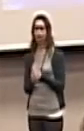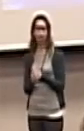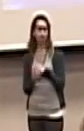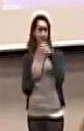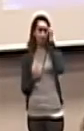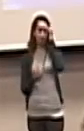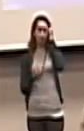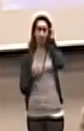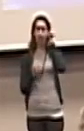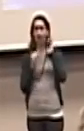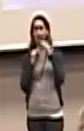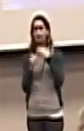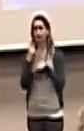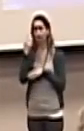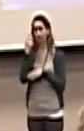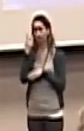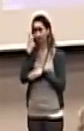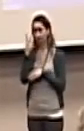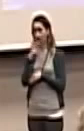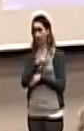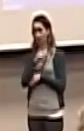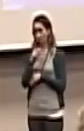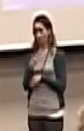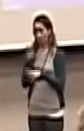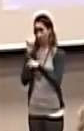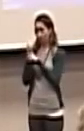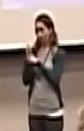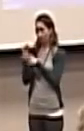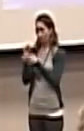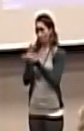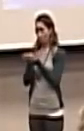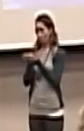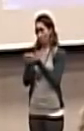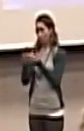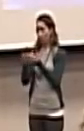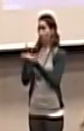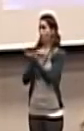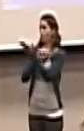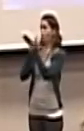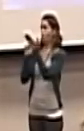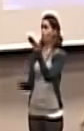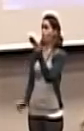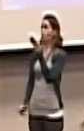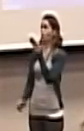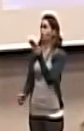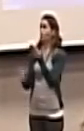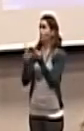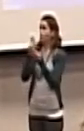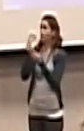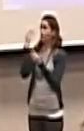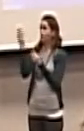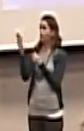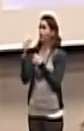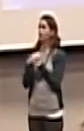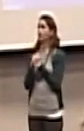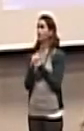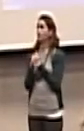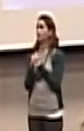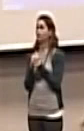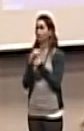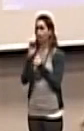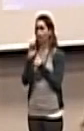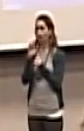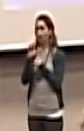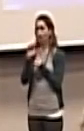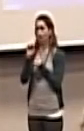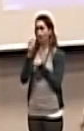Isaiah saw the Lord, and He was holy. The Lord, who is He? El